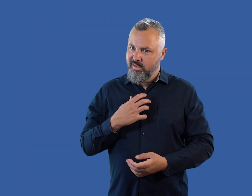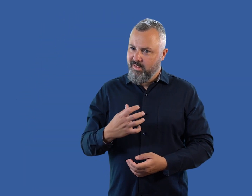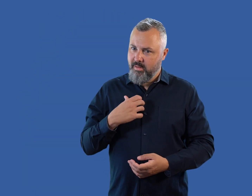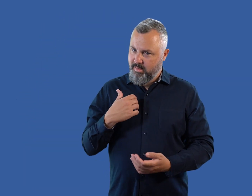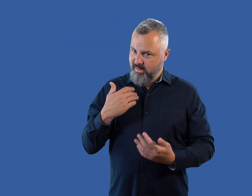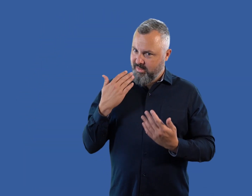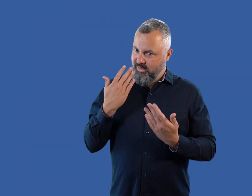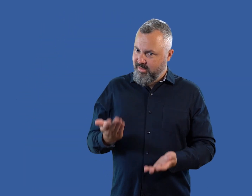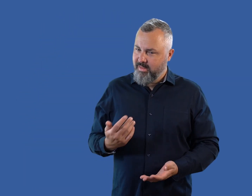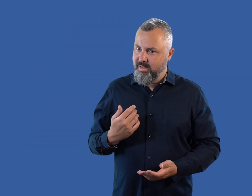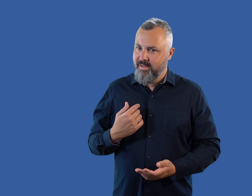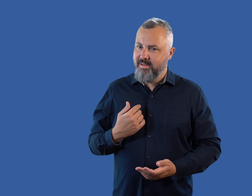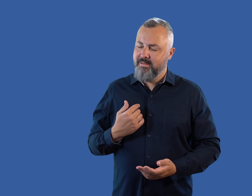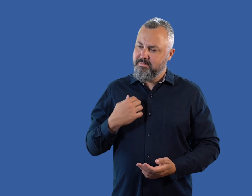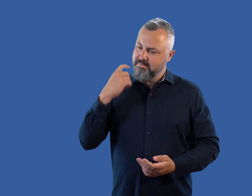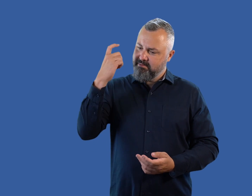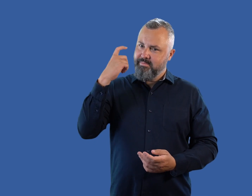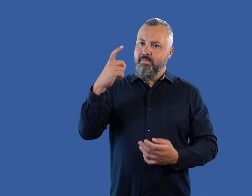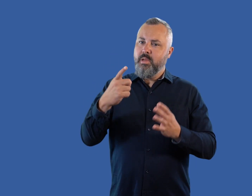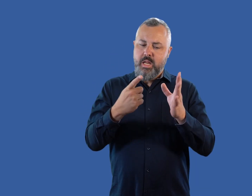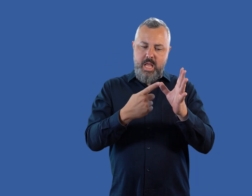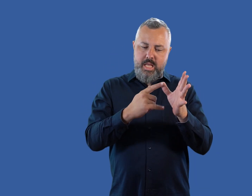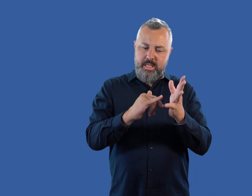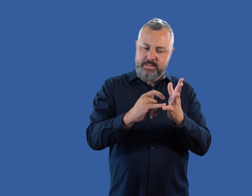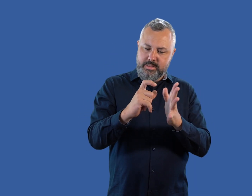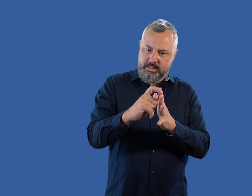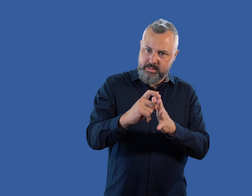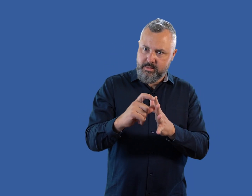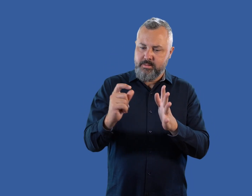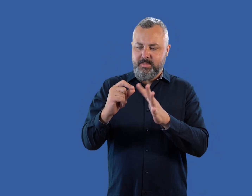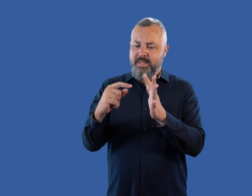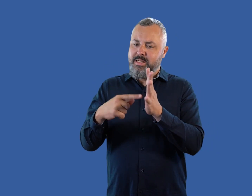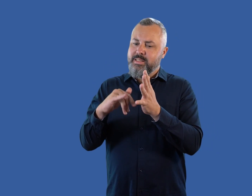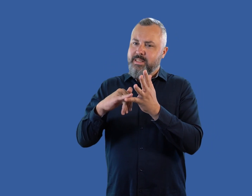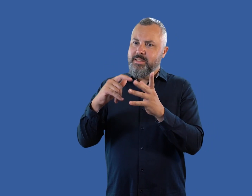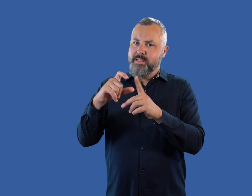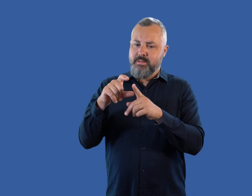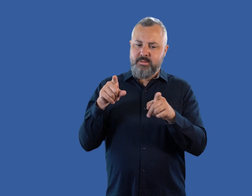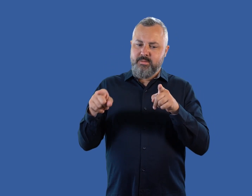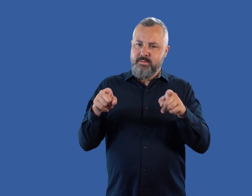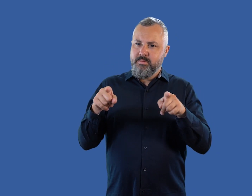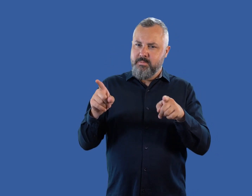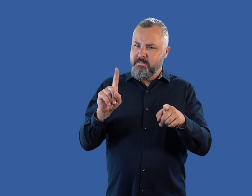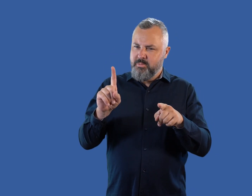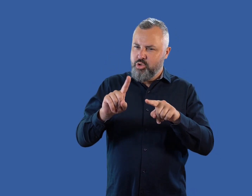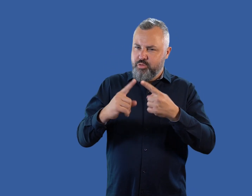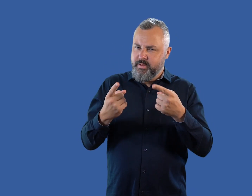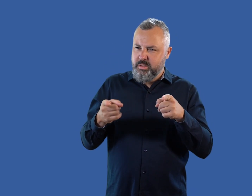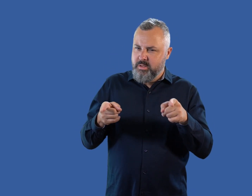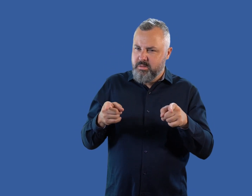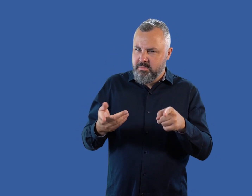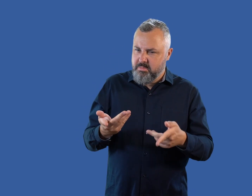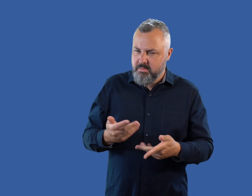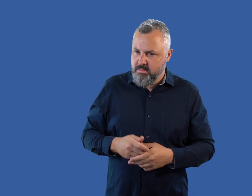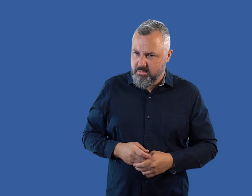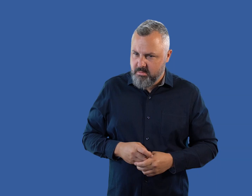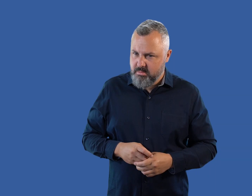Wow, I didn't know that. So what is the difference between ASD and PTSD then?